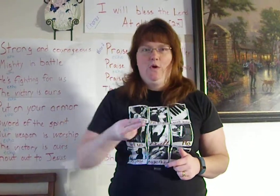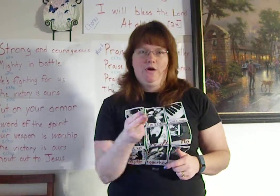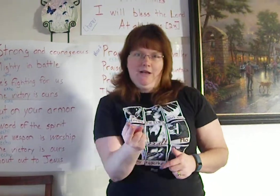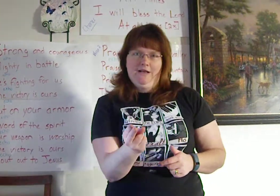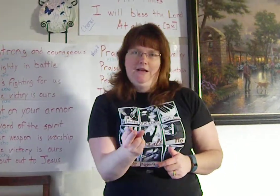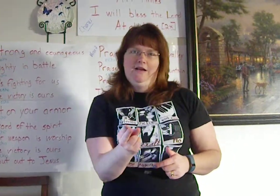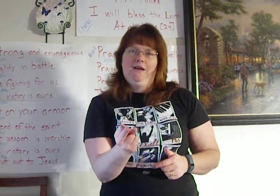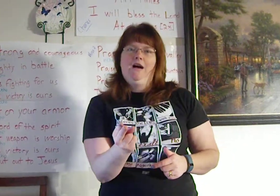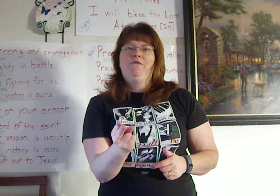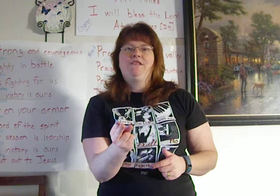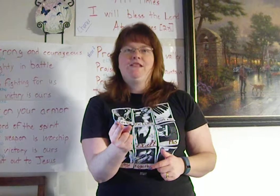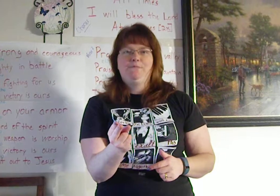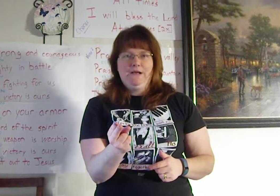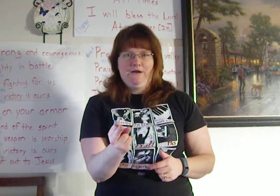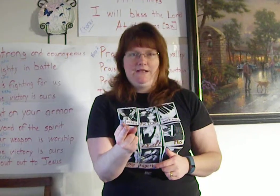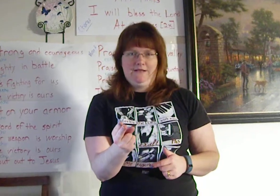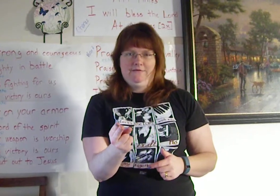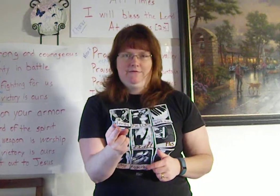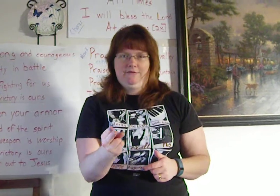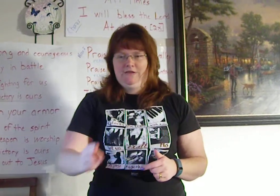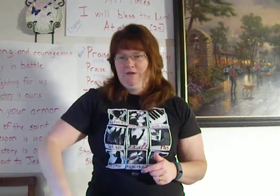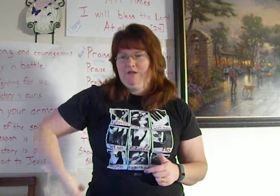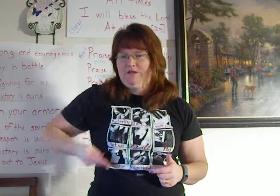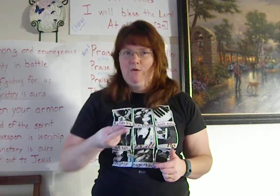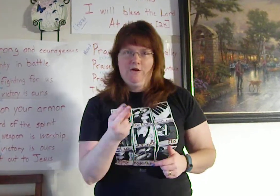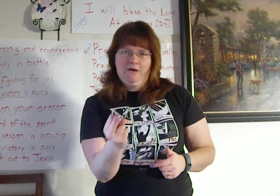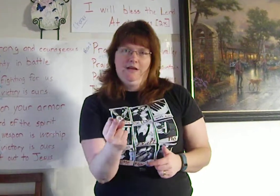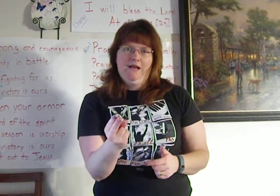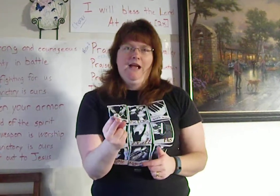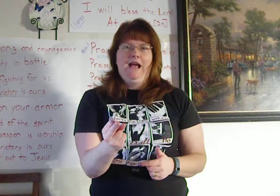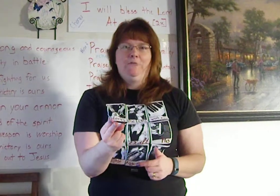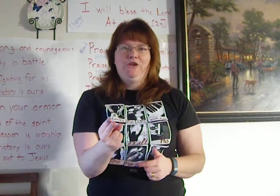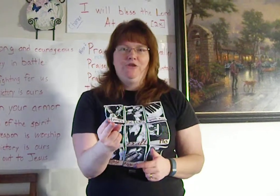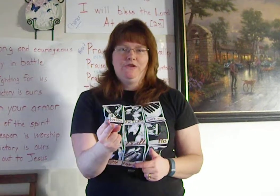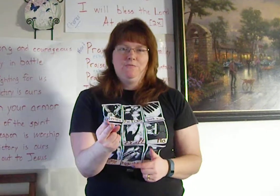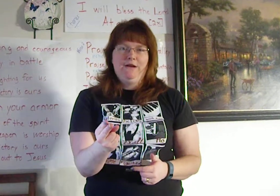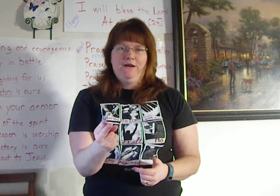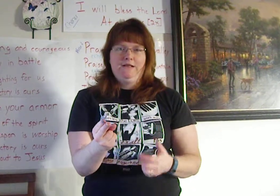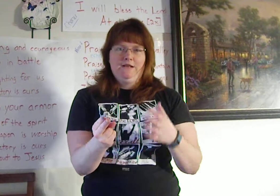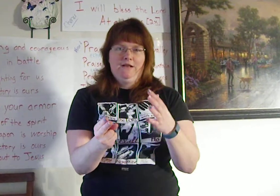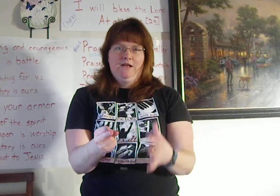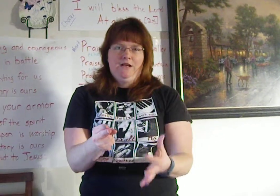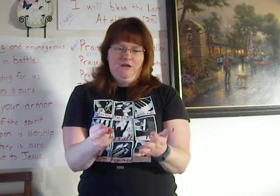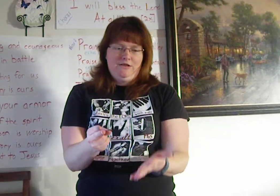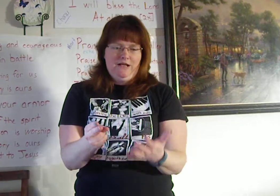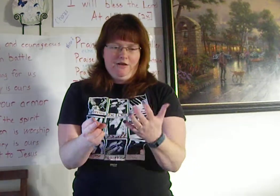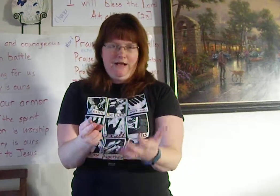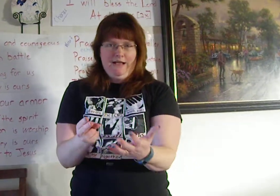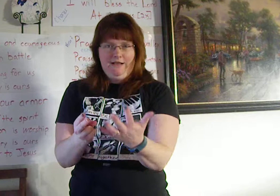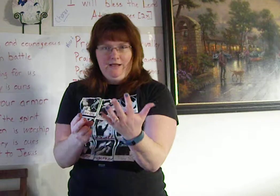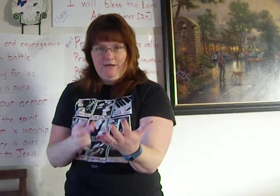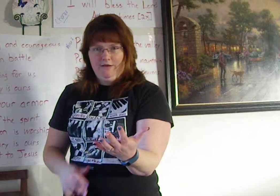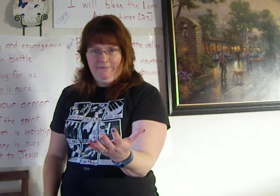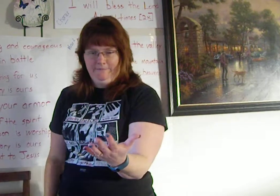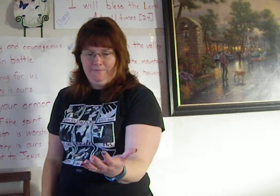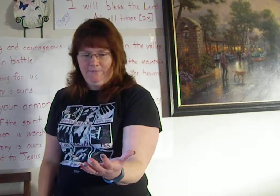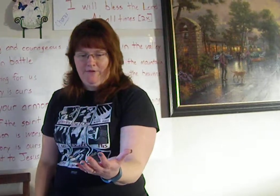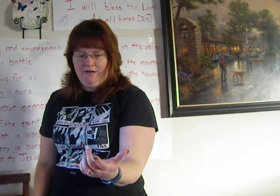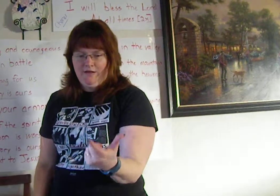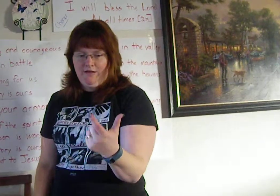sword of the Spirit. So it's sword. And when you do Spirit, you take your hand here